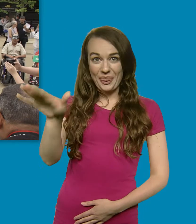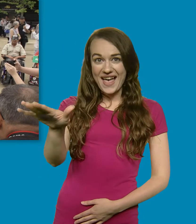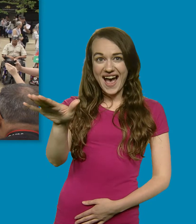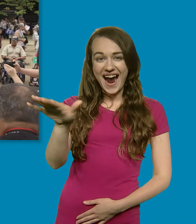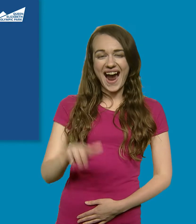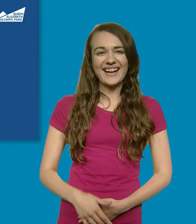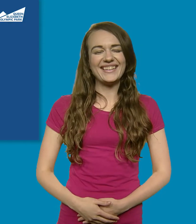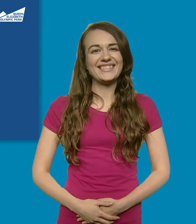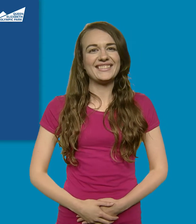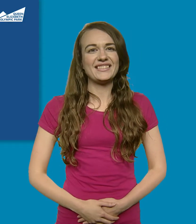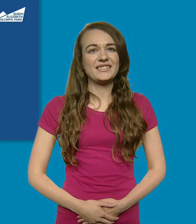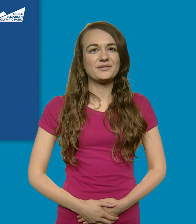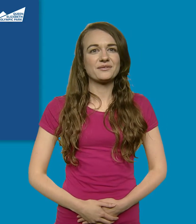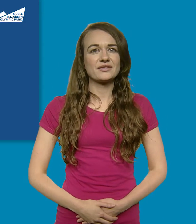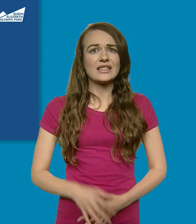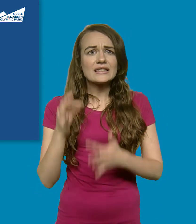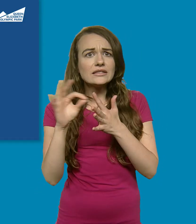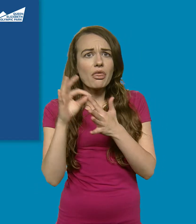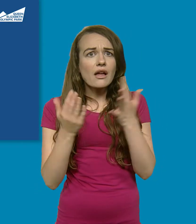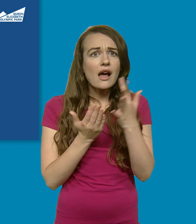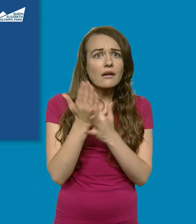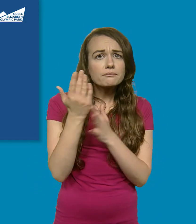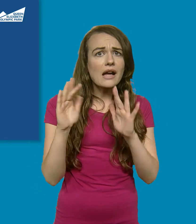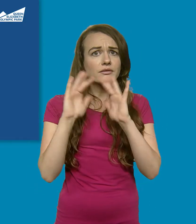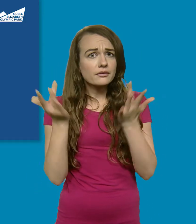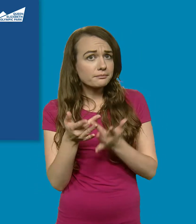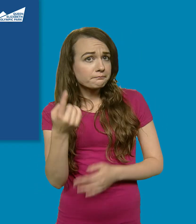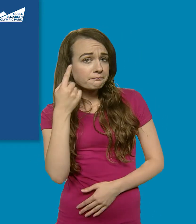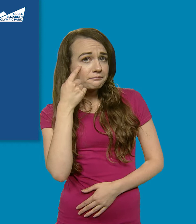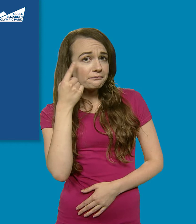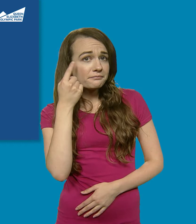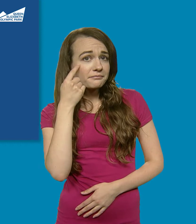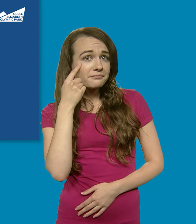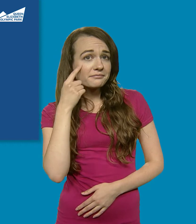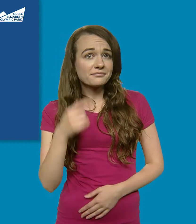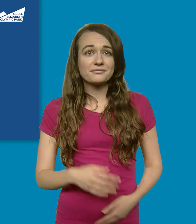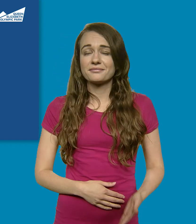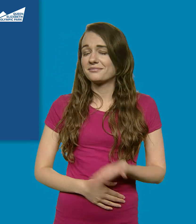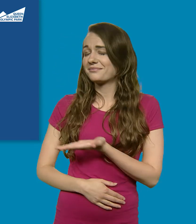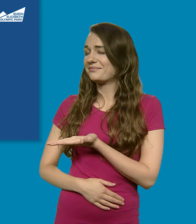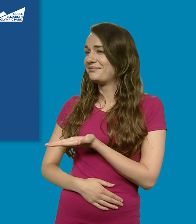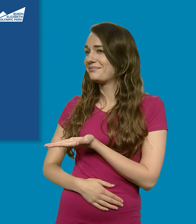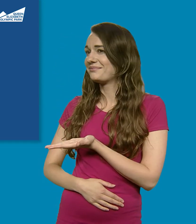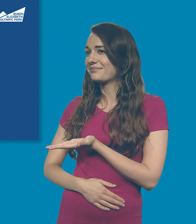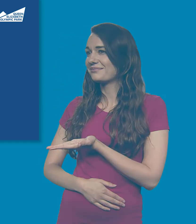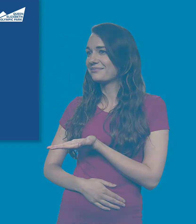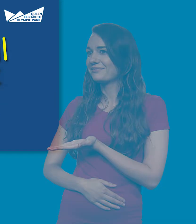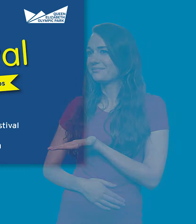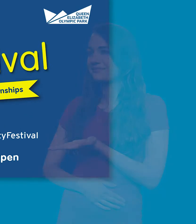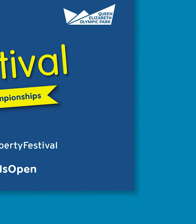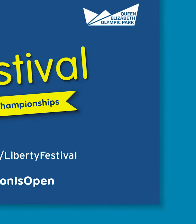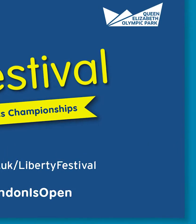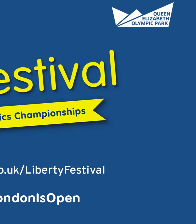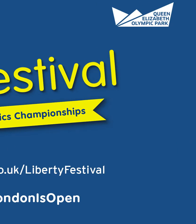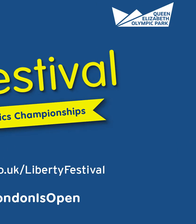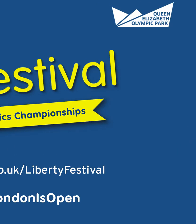there! For full details of access on site and to find out more about Liberty Festival, visit